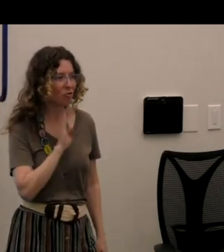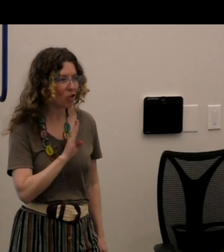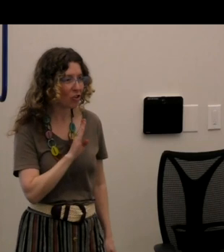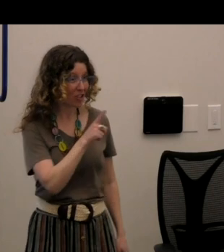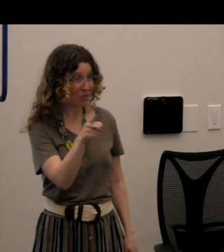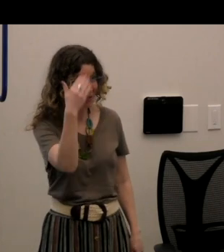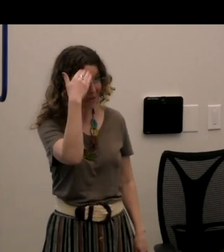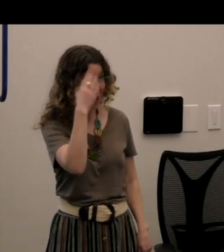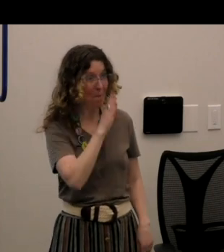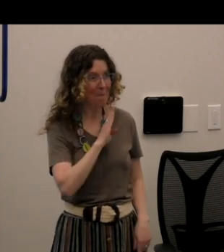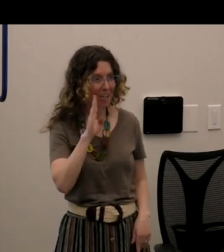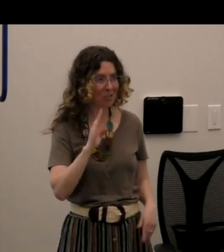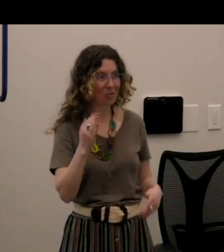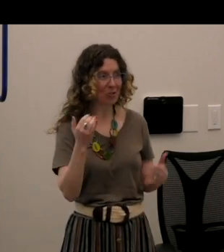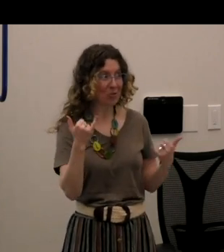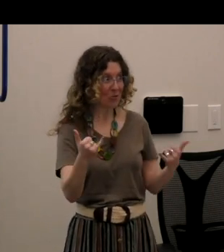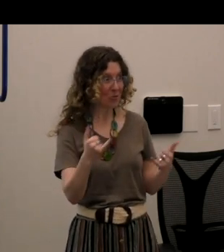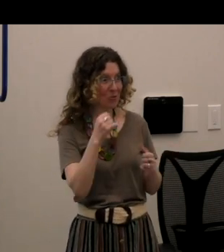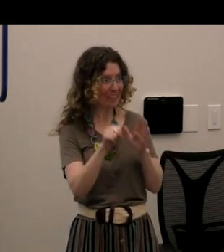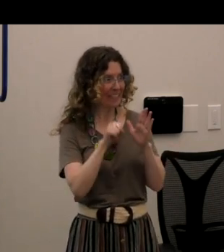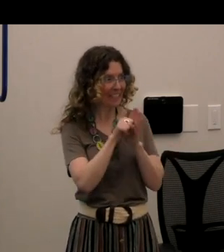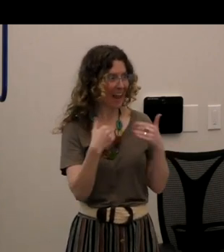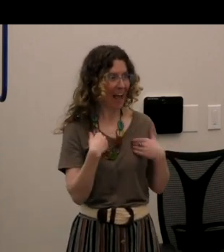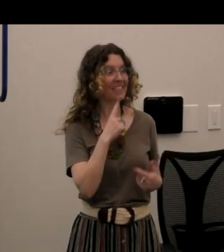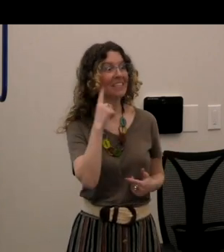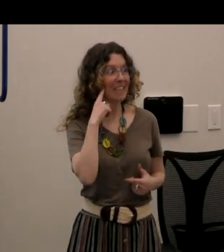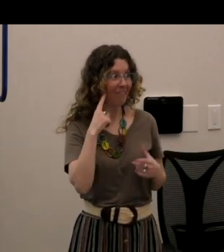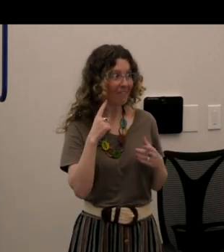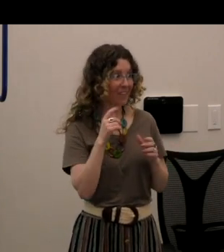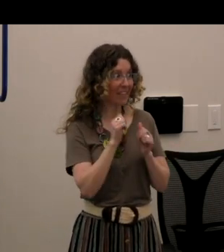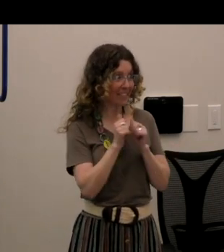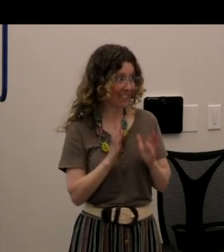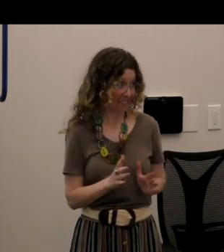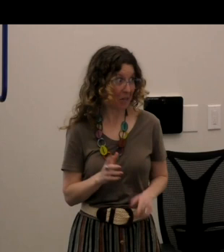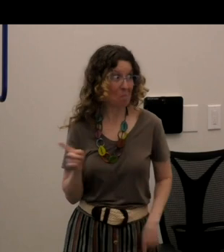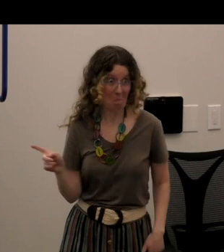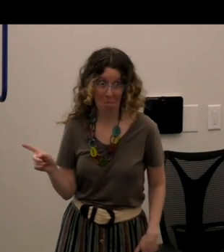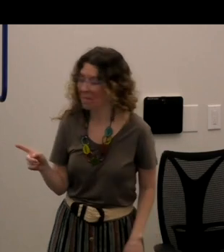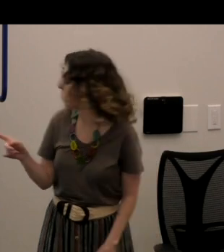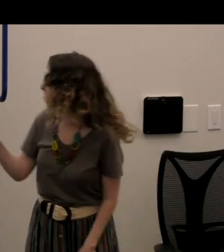The Bachelor. Maybe some of you might watch that. The Bachelor this season has a deaf contestant.